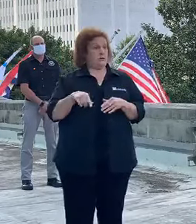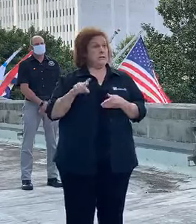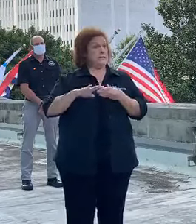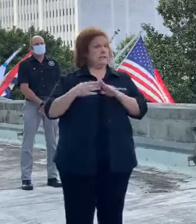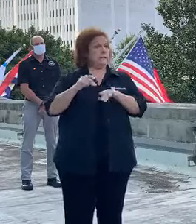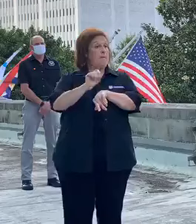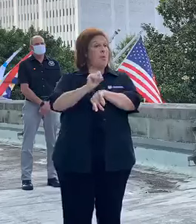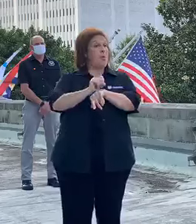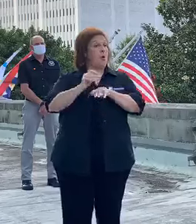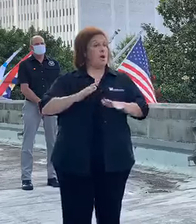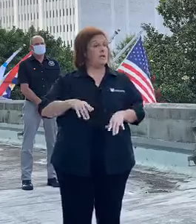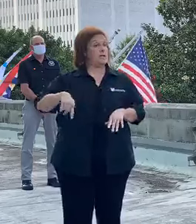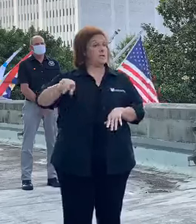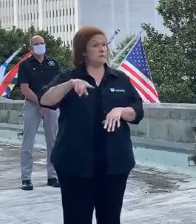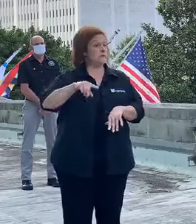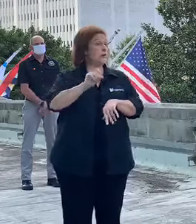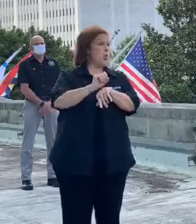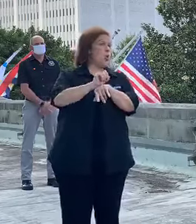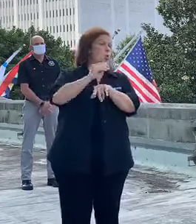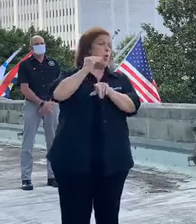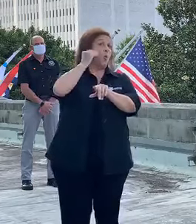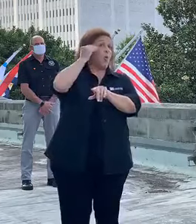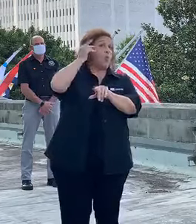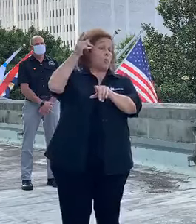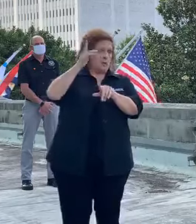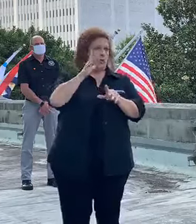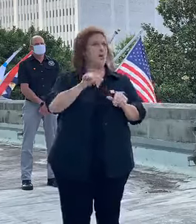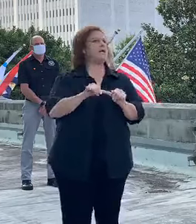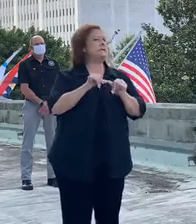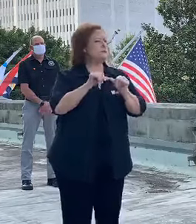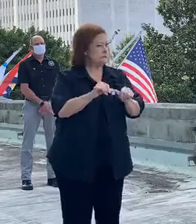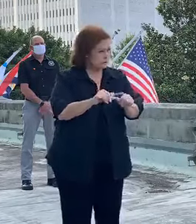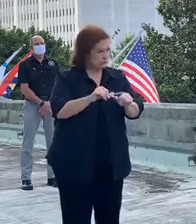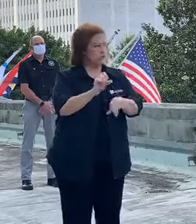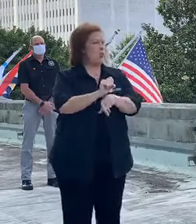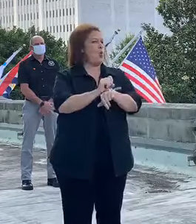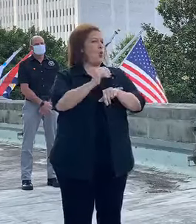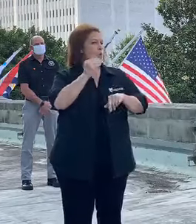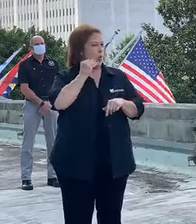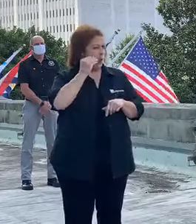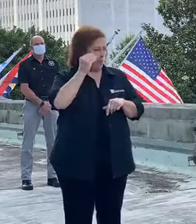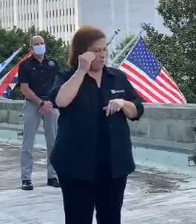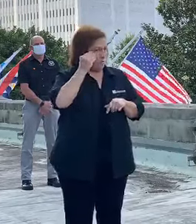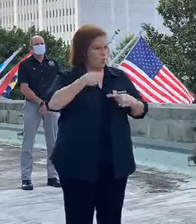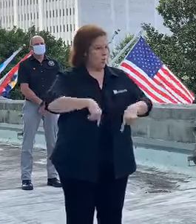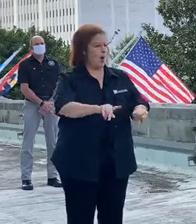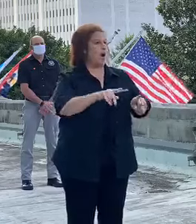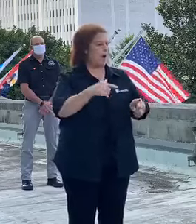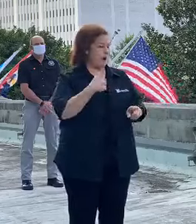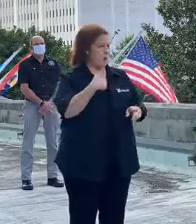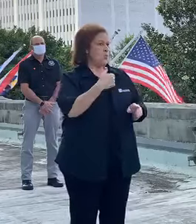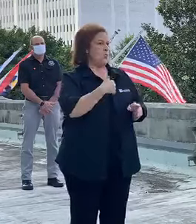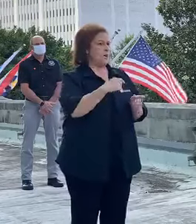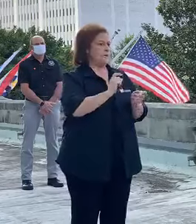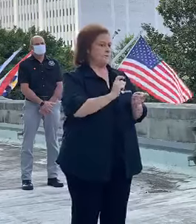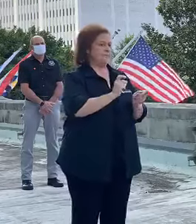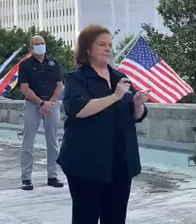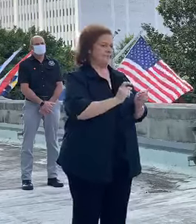city employees that are working from home, they will continue to do so as we make the changes within